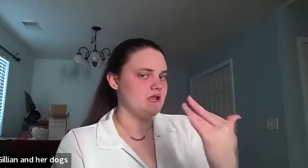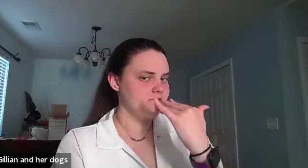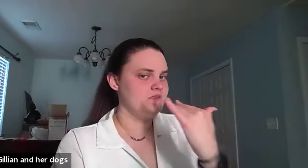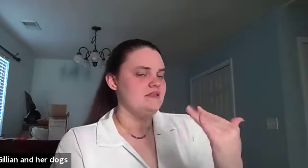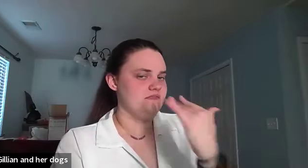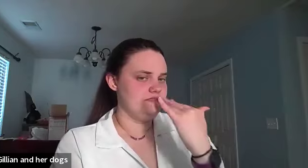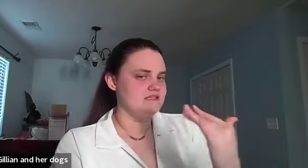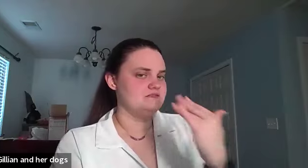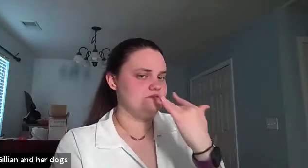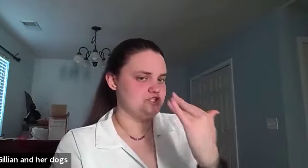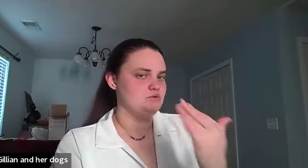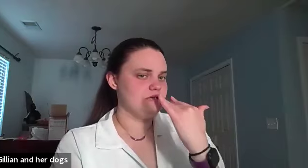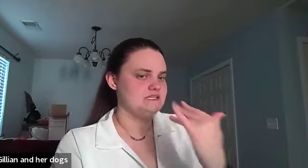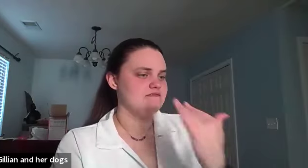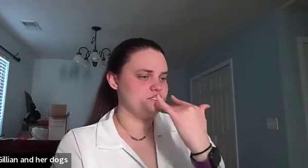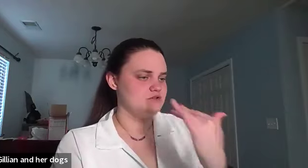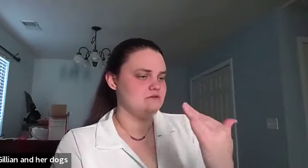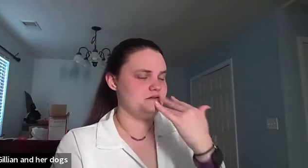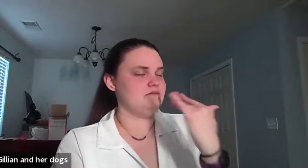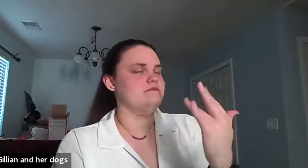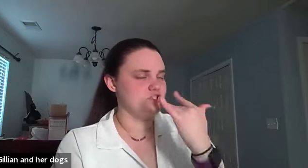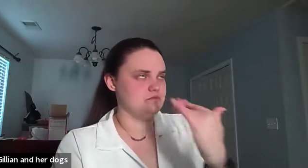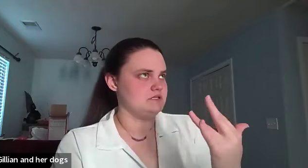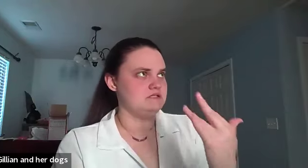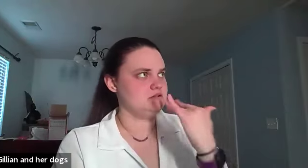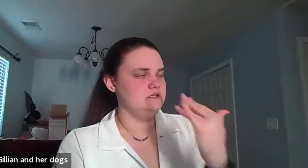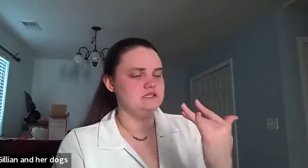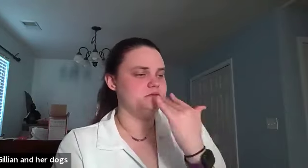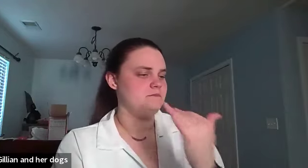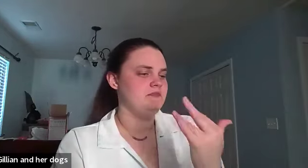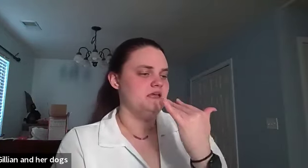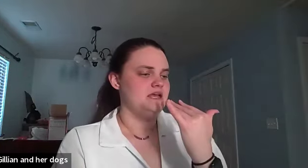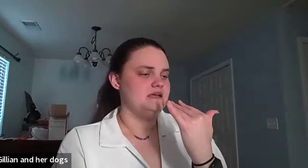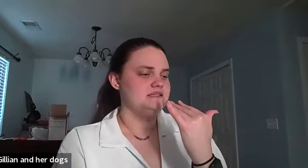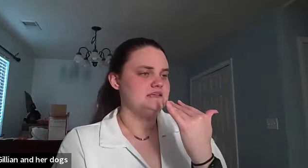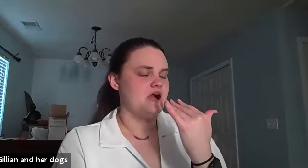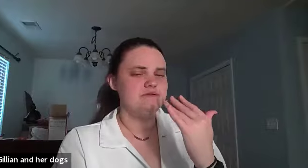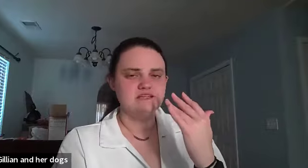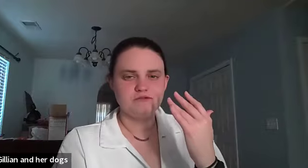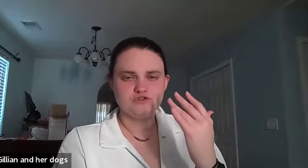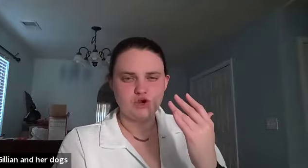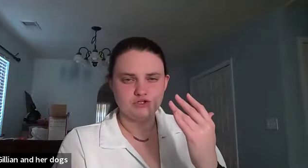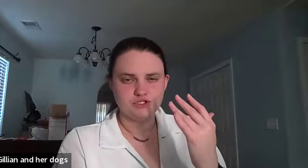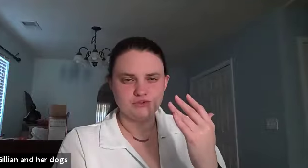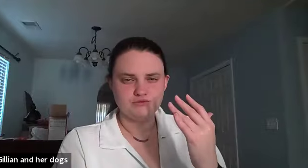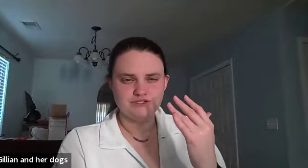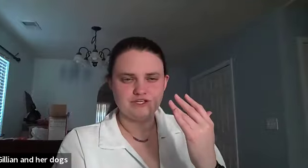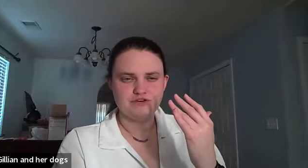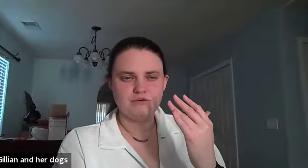right. This visual is the visual is, goodness me, is I always think about those cartoons that you know when